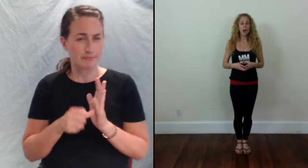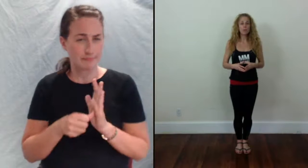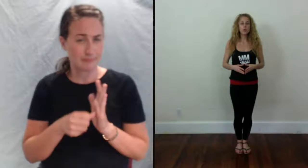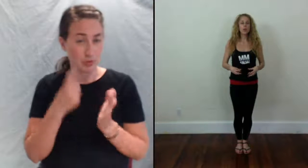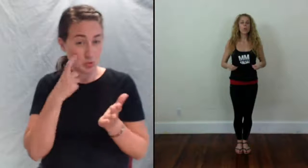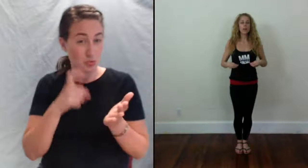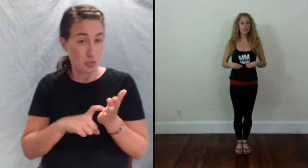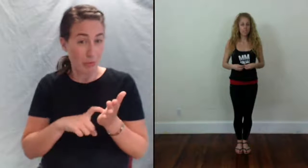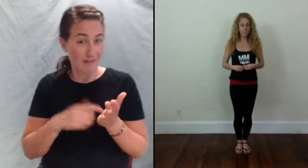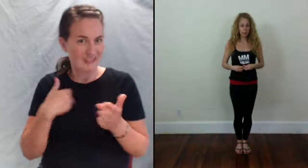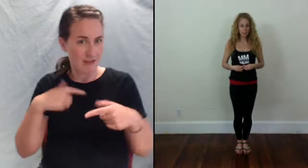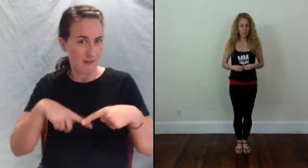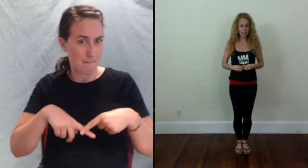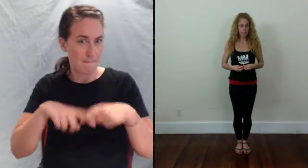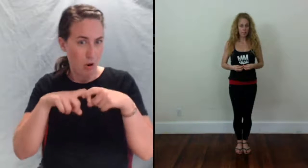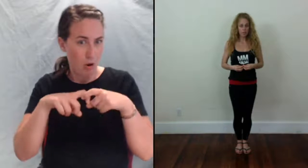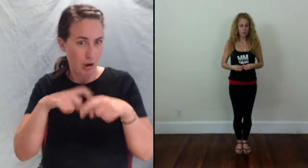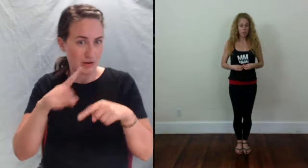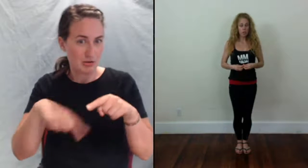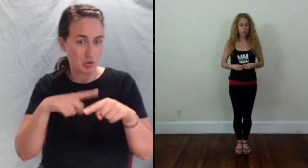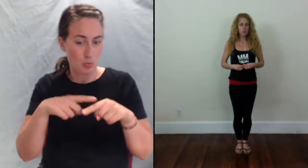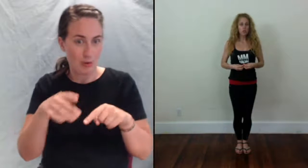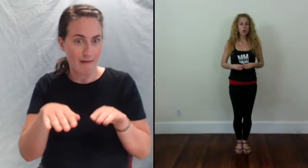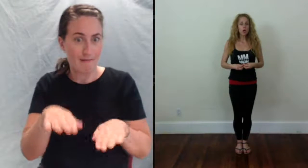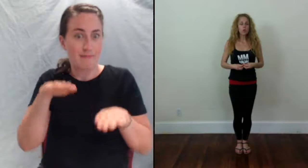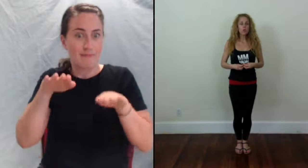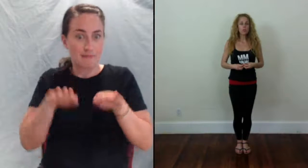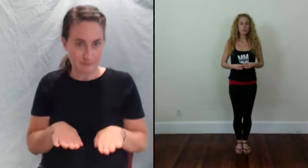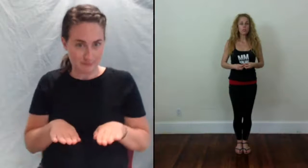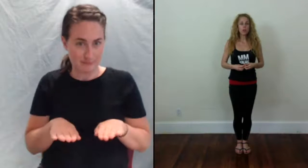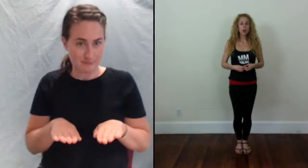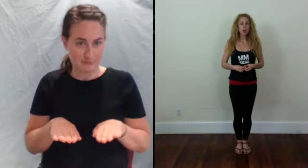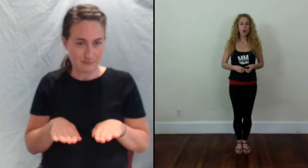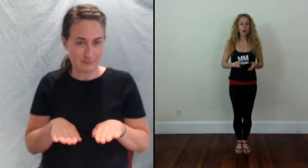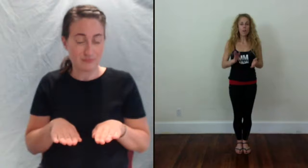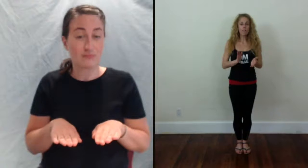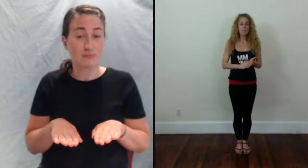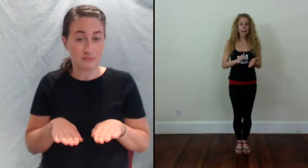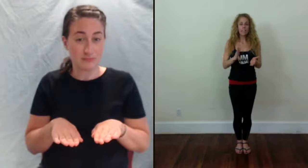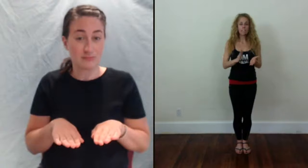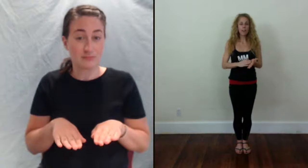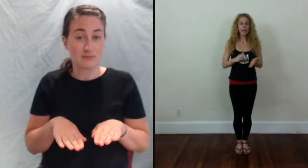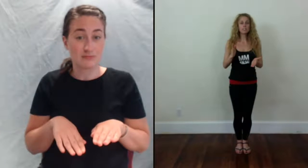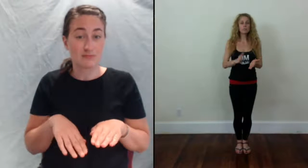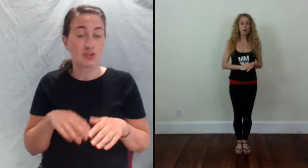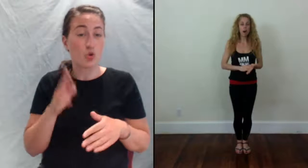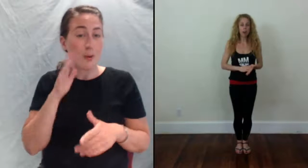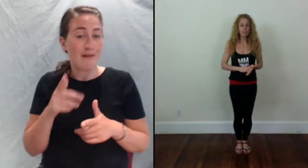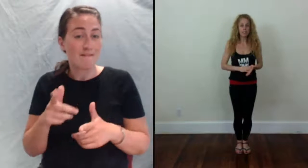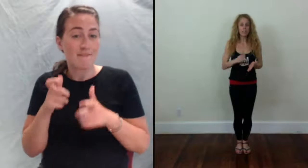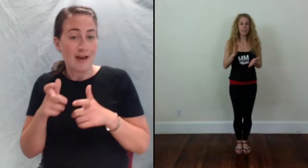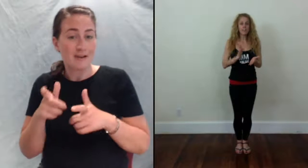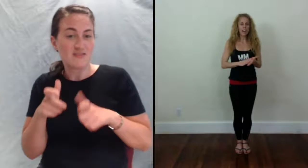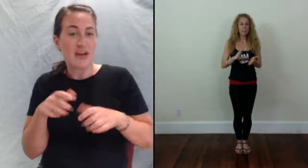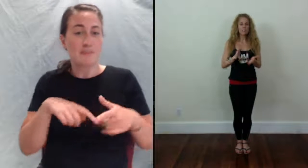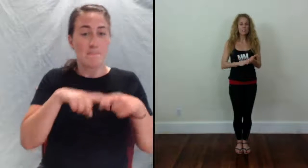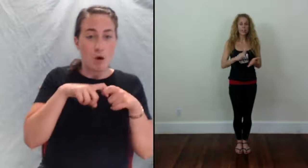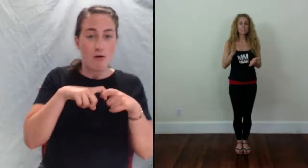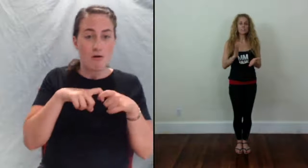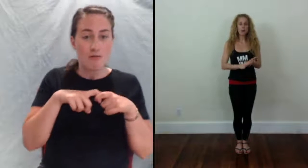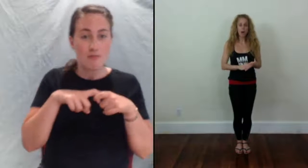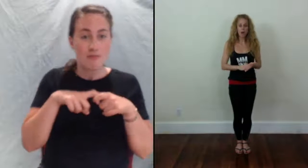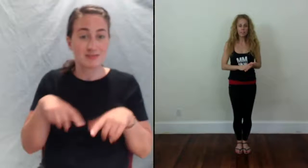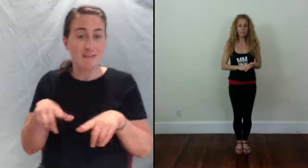a pause when our feet come together. So we're going to go fast, fast, pause, and